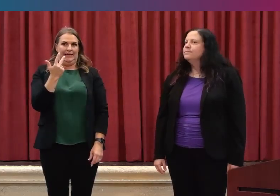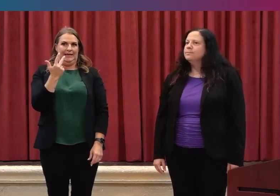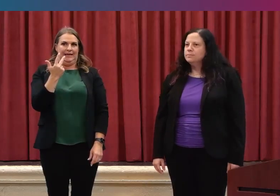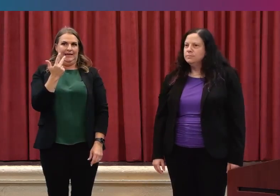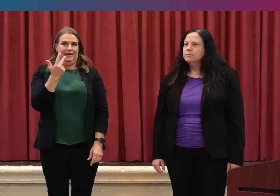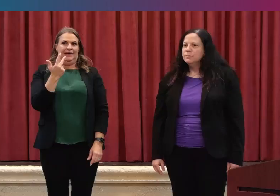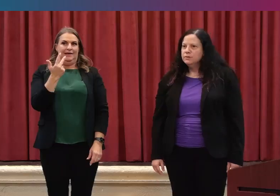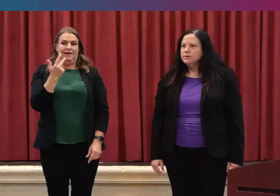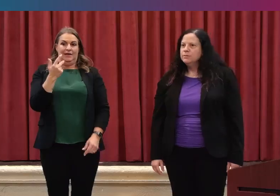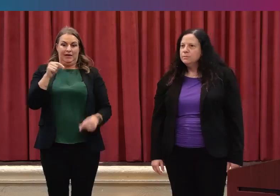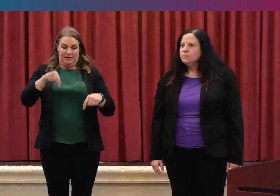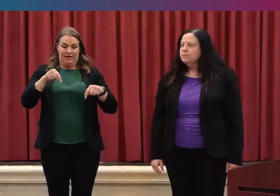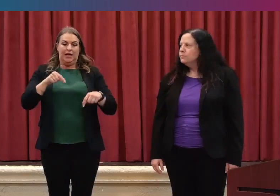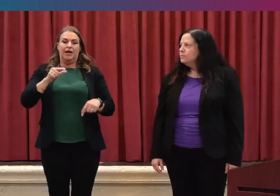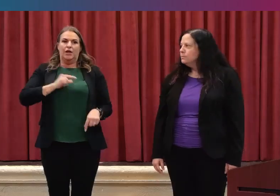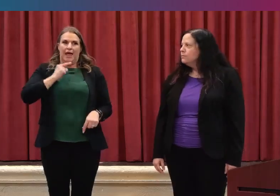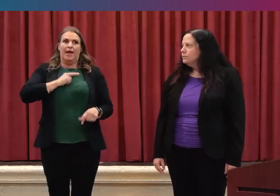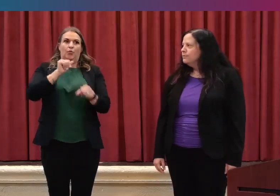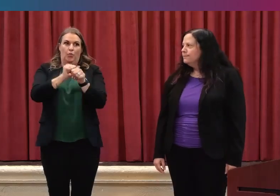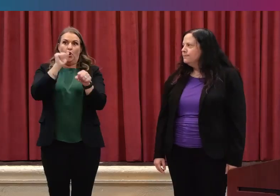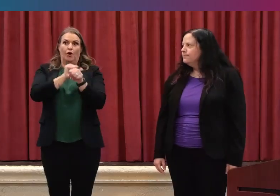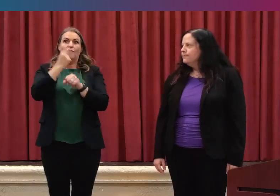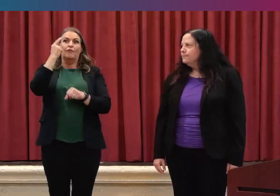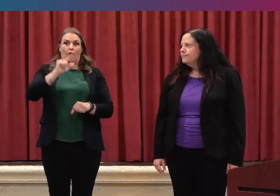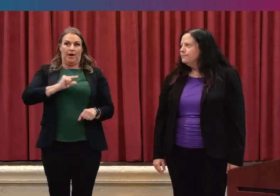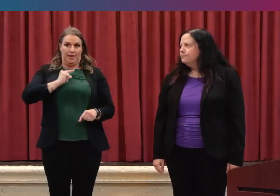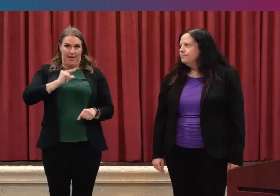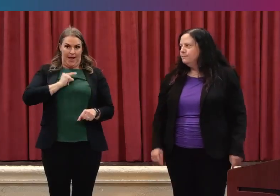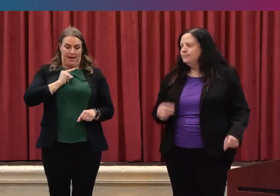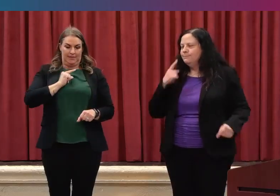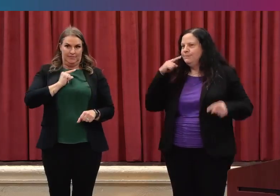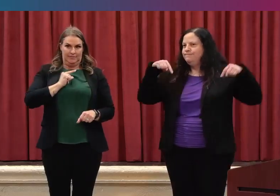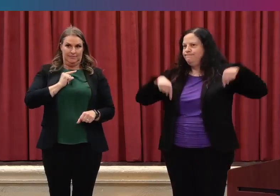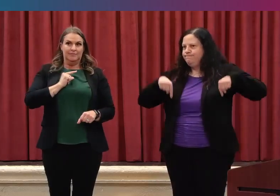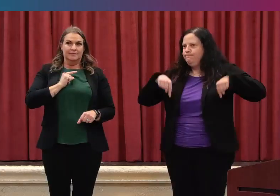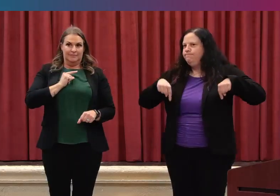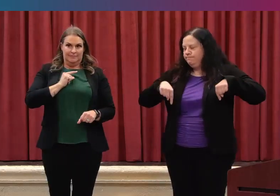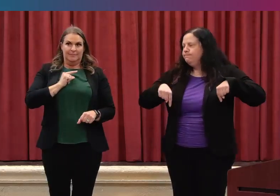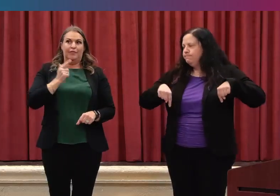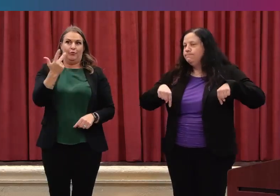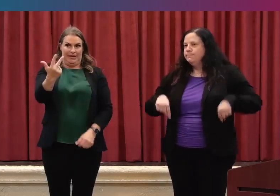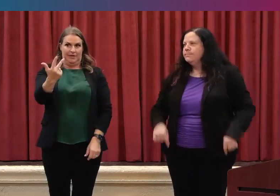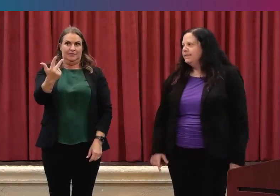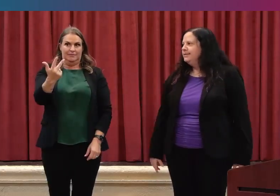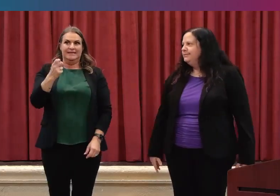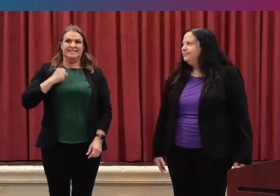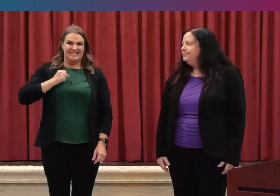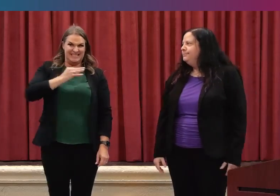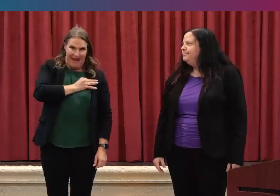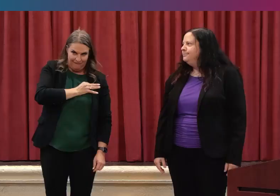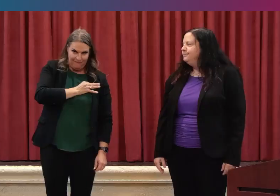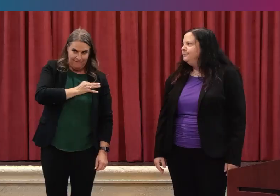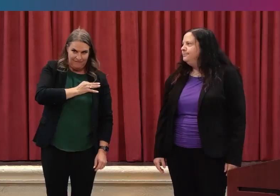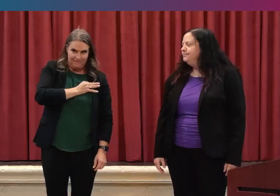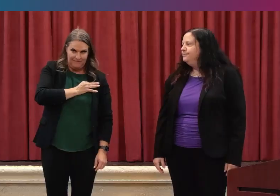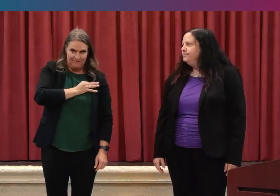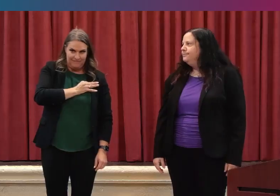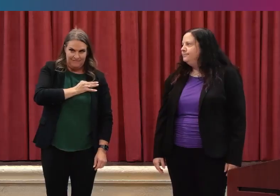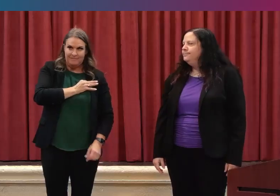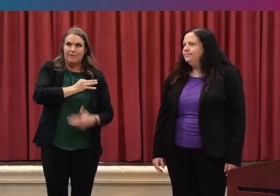So here at GLAD, we have 3. We have those who work for GLAD, there are 3 staff interpreters. Who